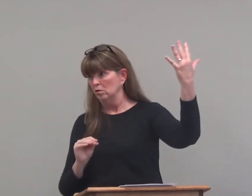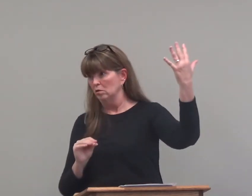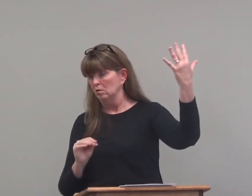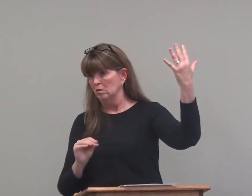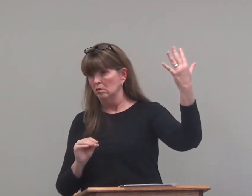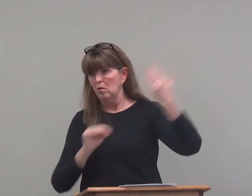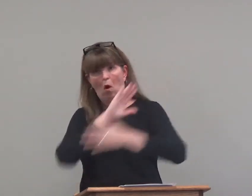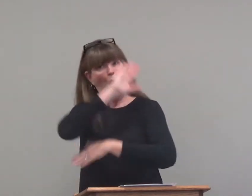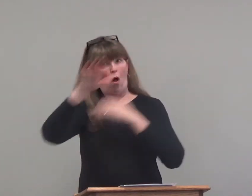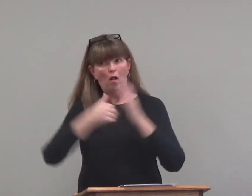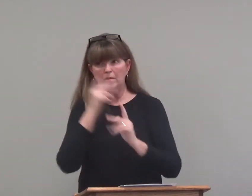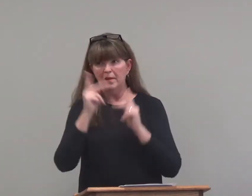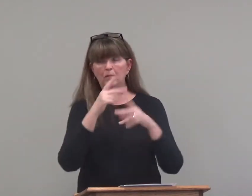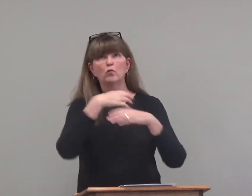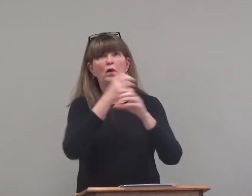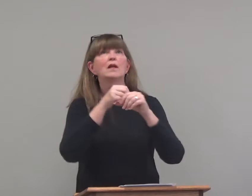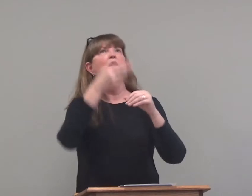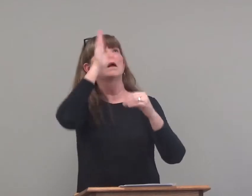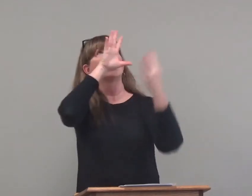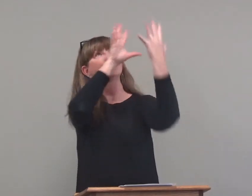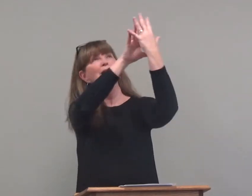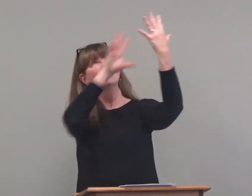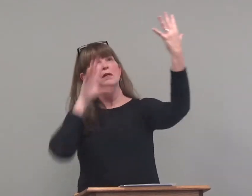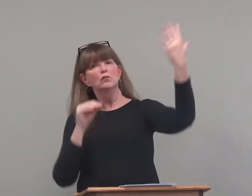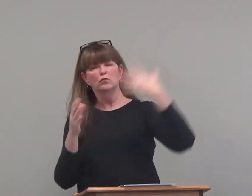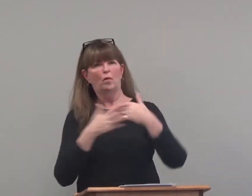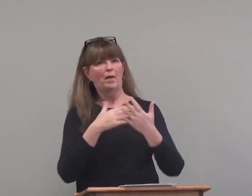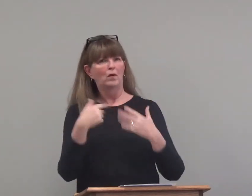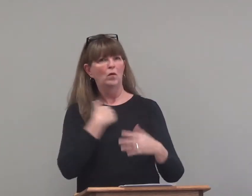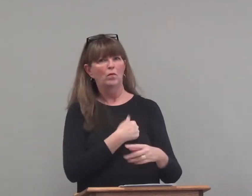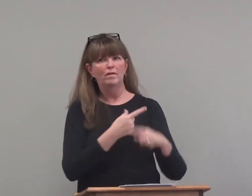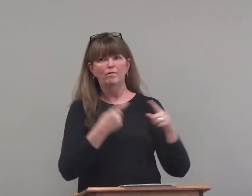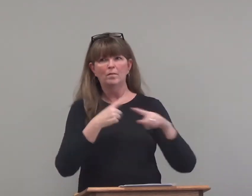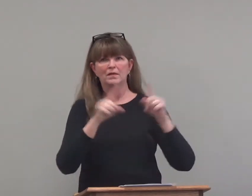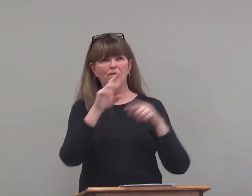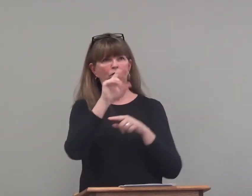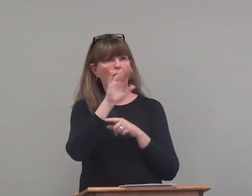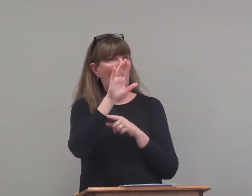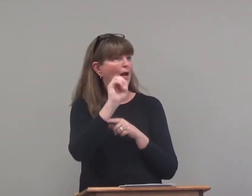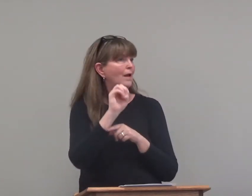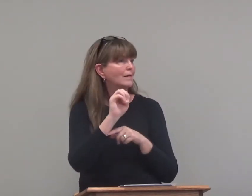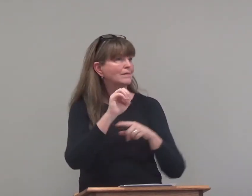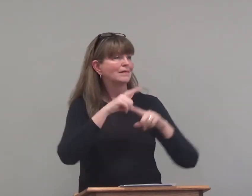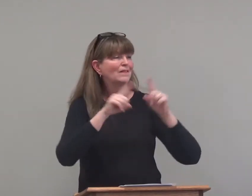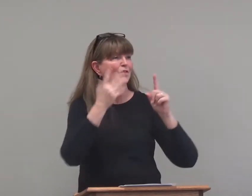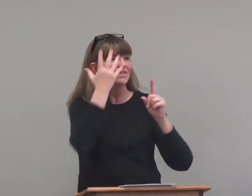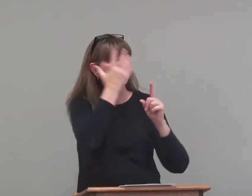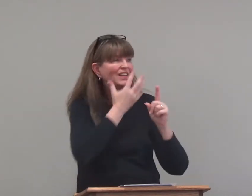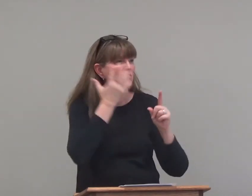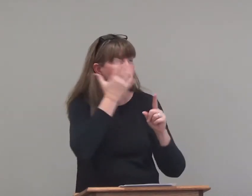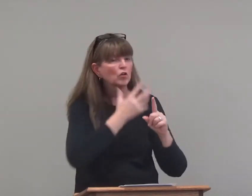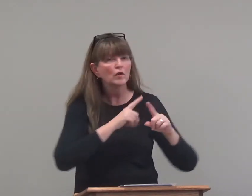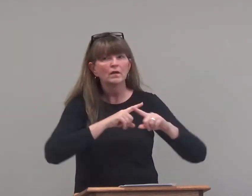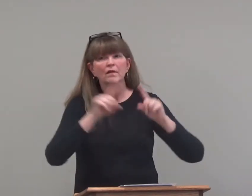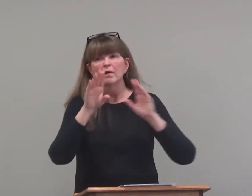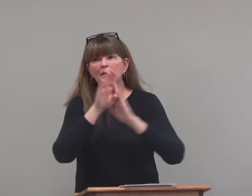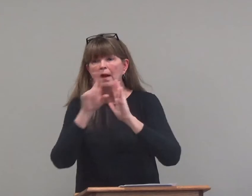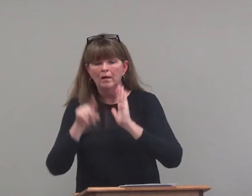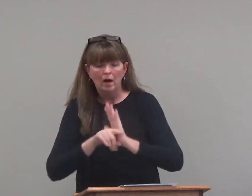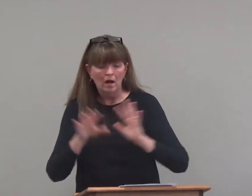are created in the image of God. All people are created in the image of God, regardless of our race, regardless